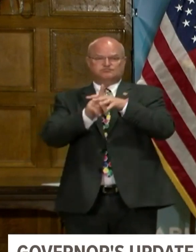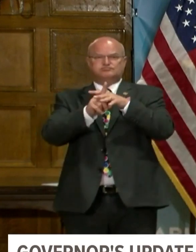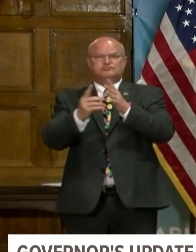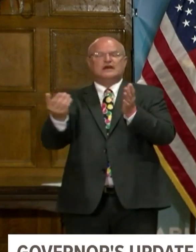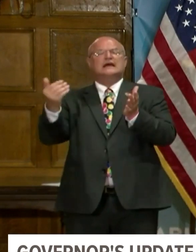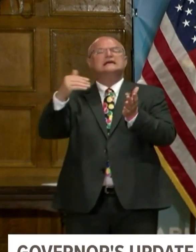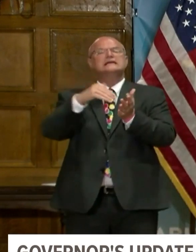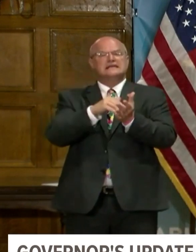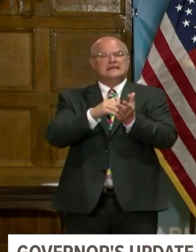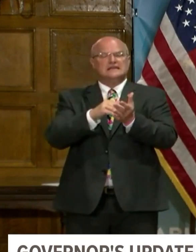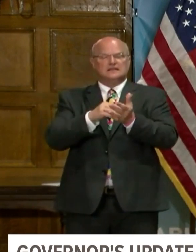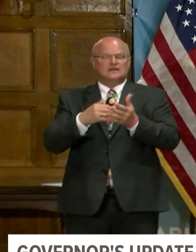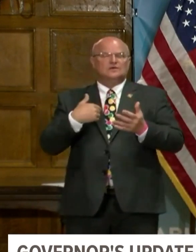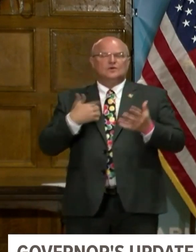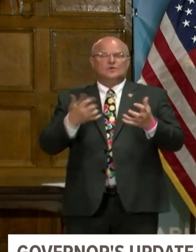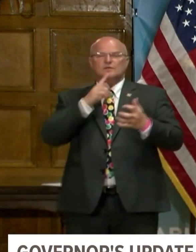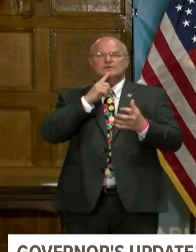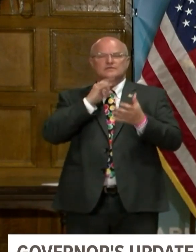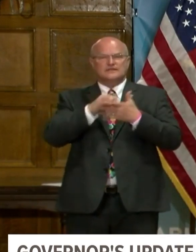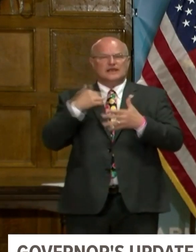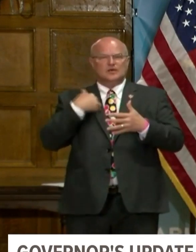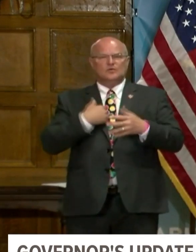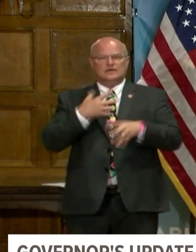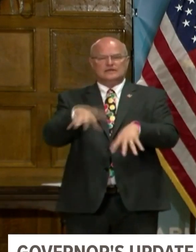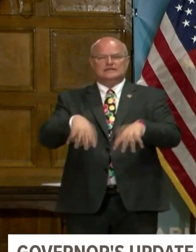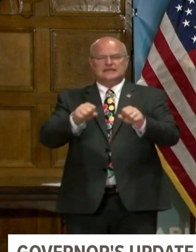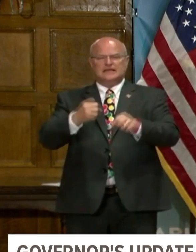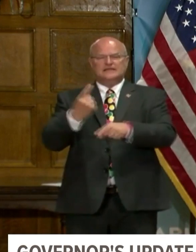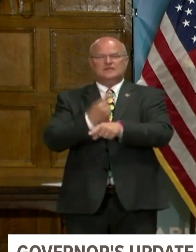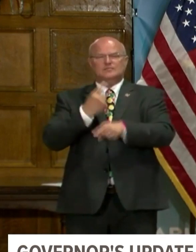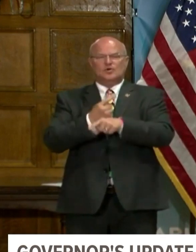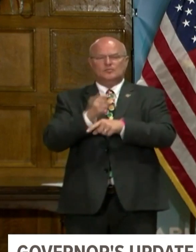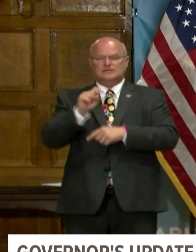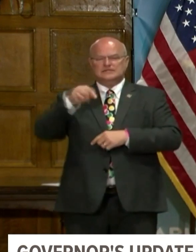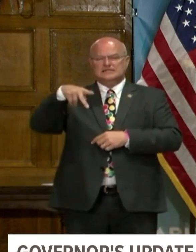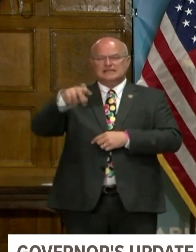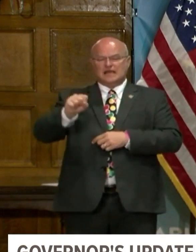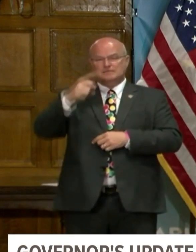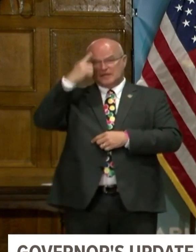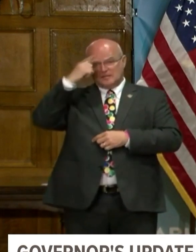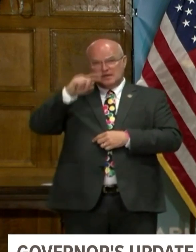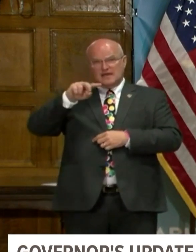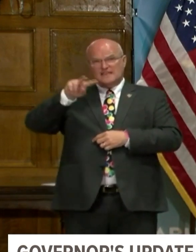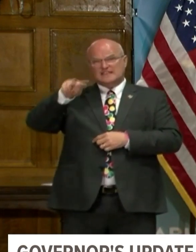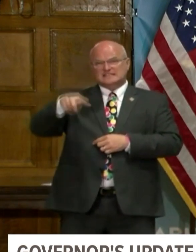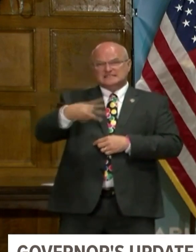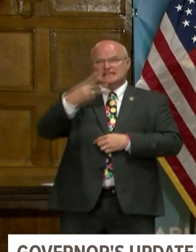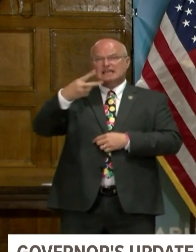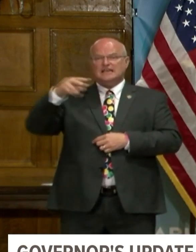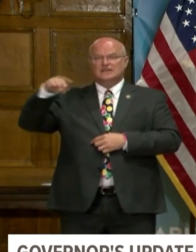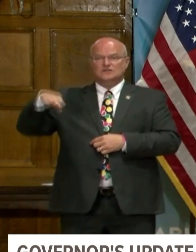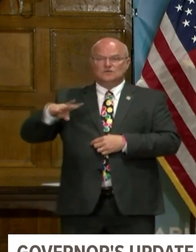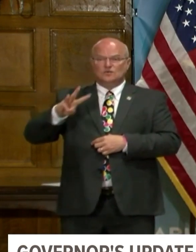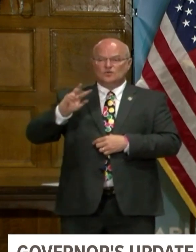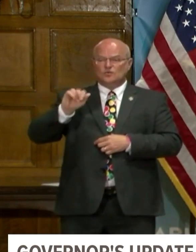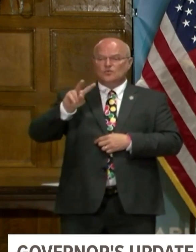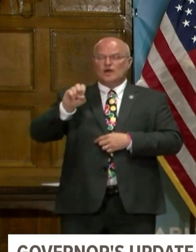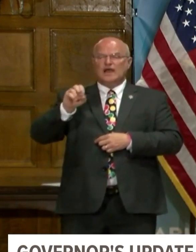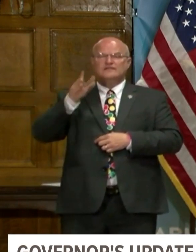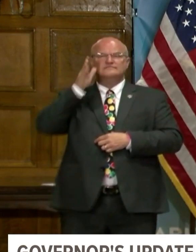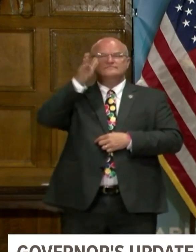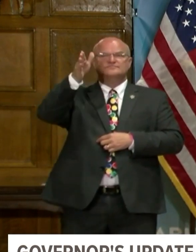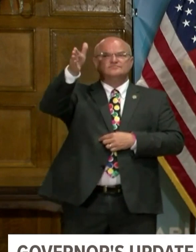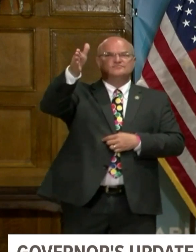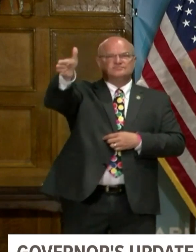resurgence, we want to make sure that we take the appropriate steps. But the biggest second wave, I think, we want to worry about